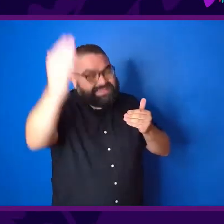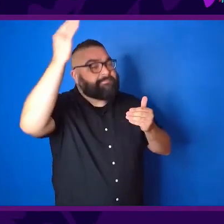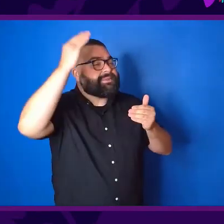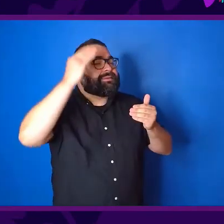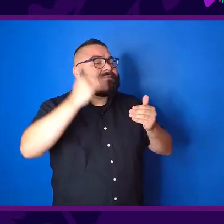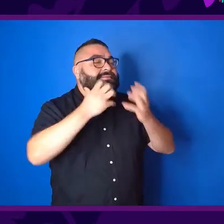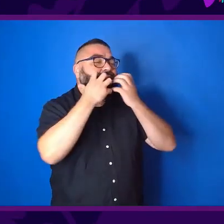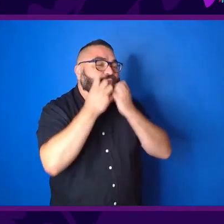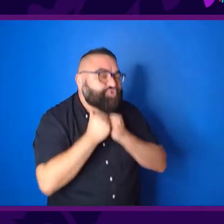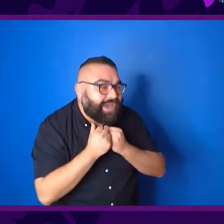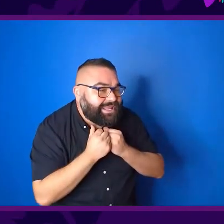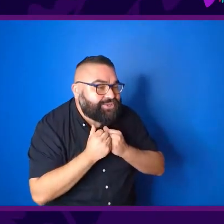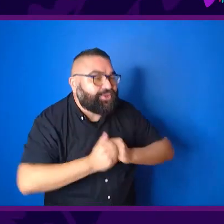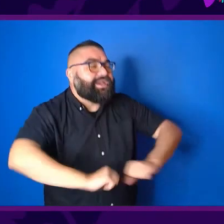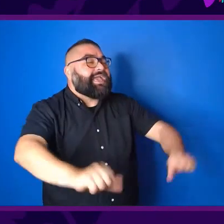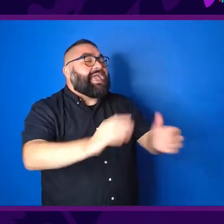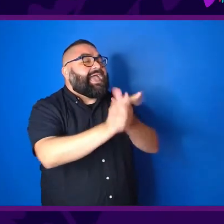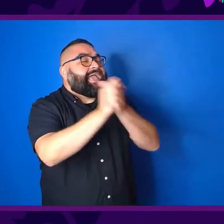cumpleaños. Happy birthday, Dolores.